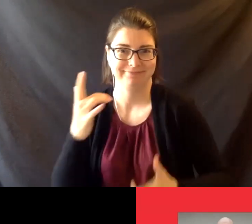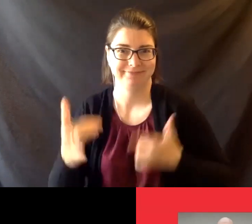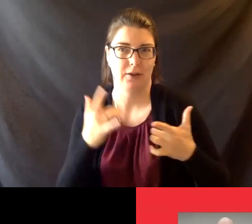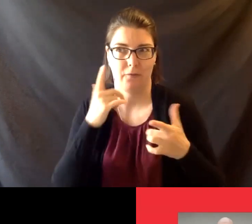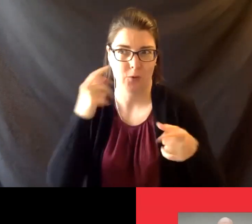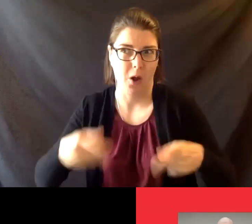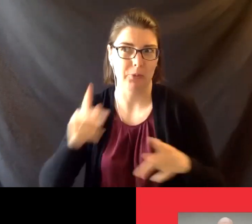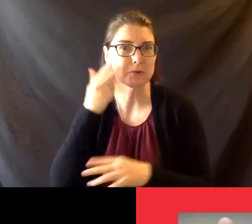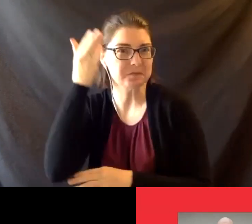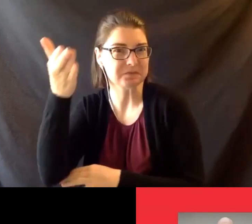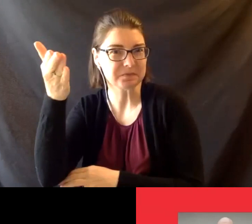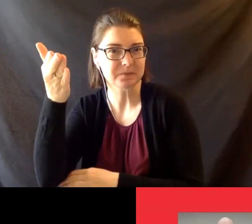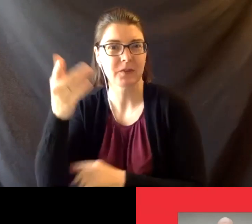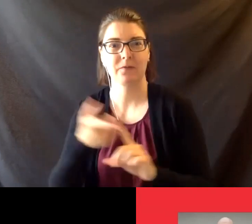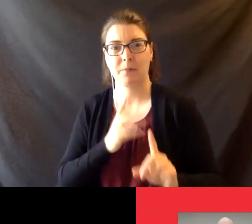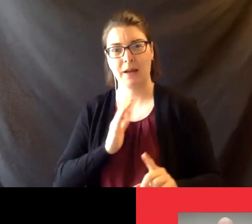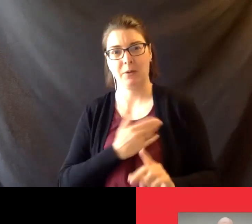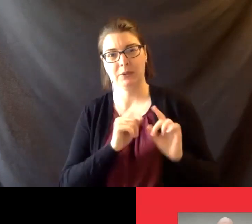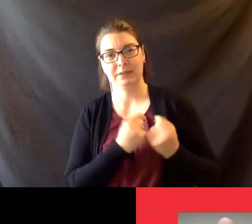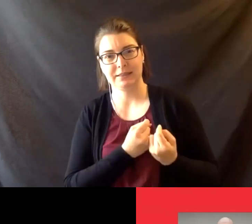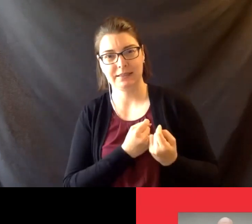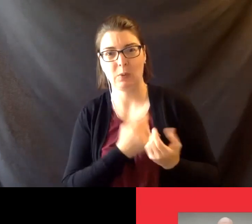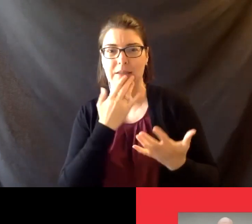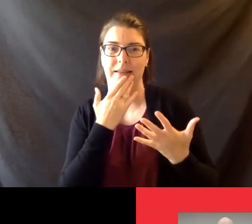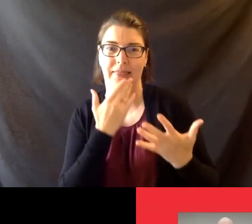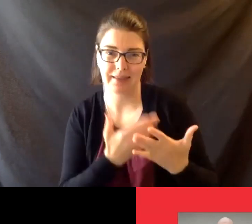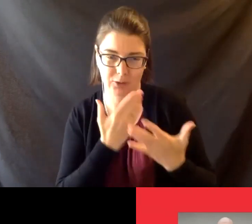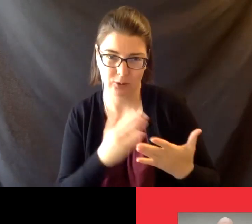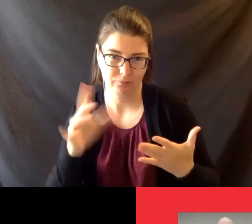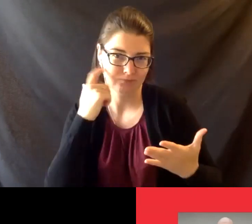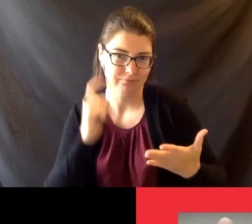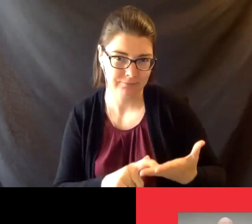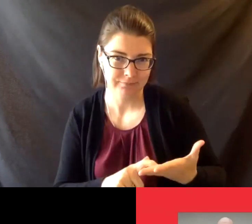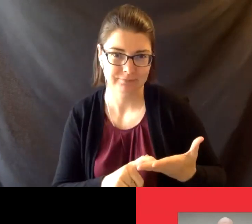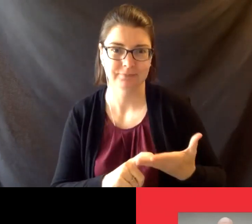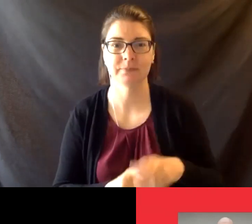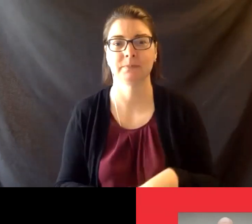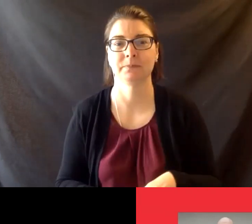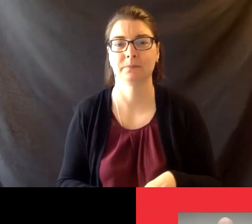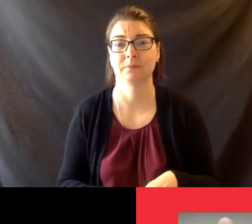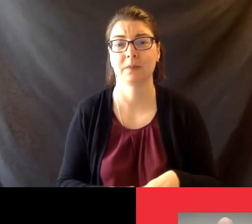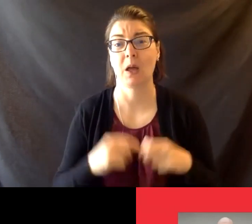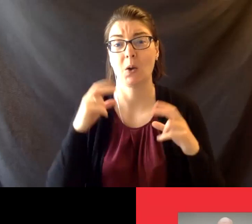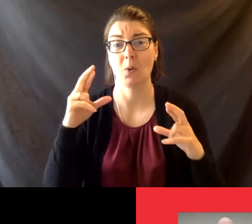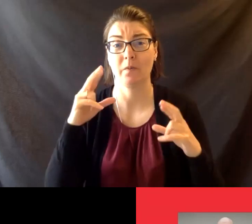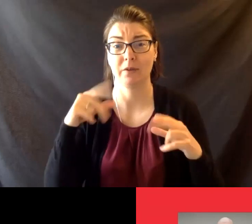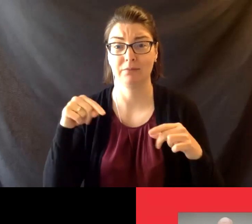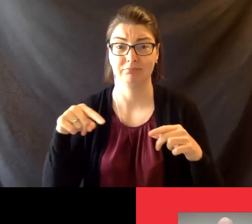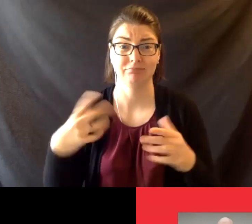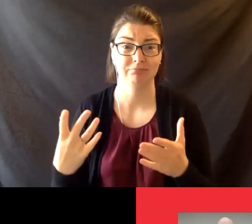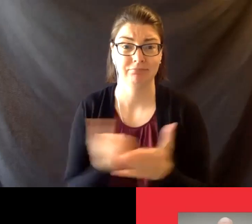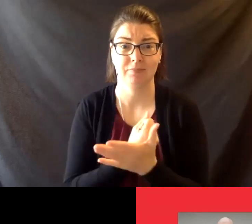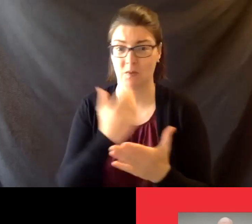that remain. So on behalf of our team, I do thank you for this recognition. And I hope to use this as an opportunity to